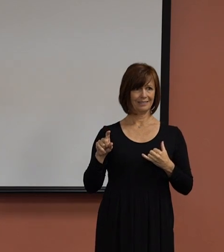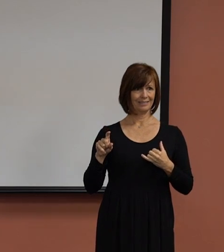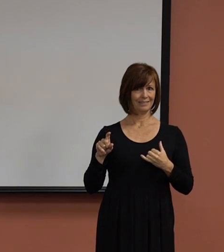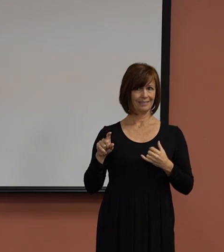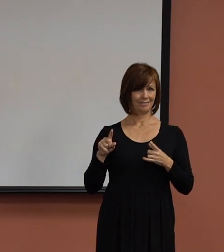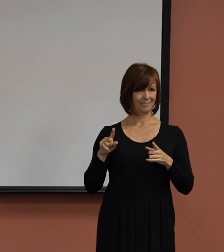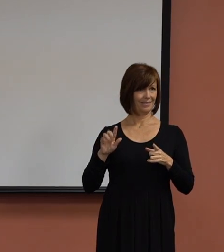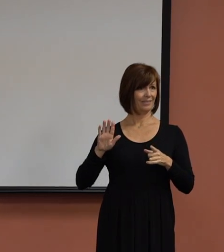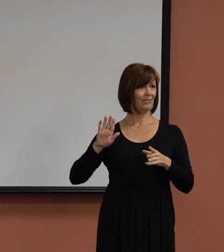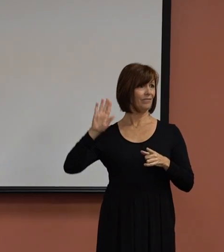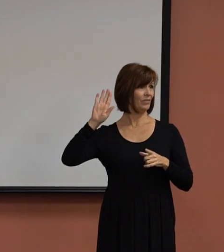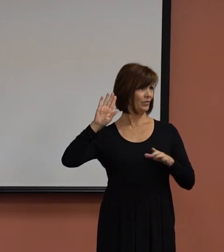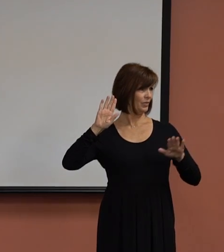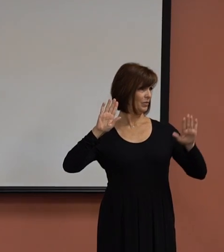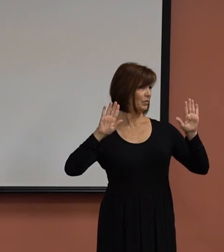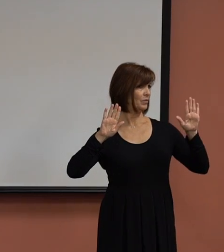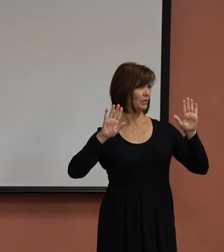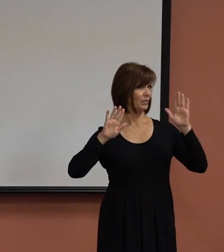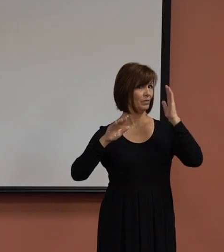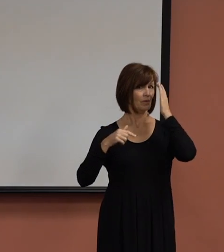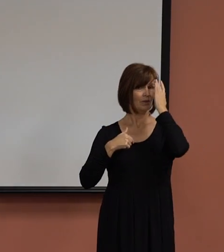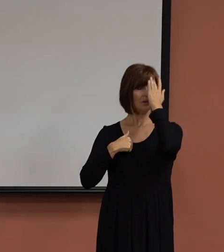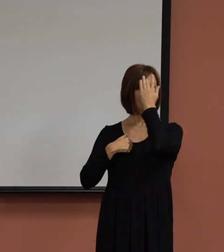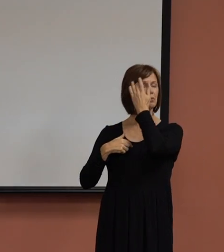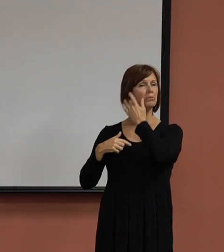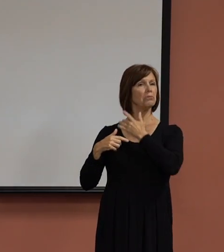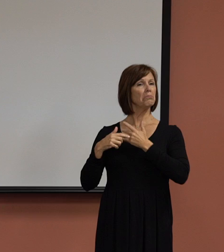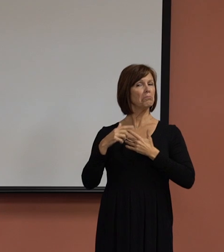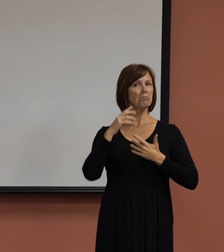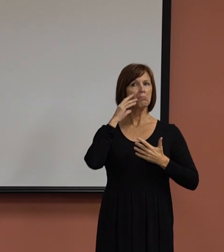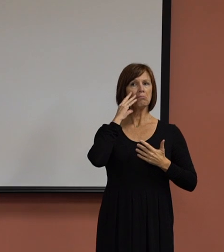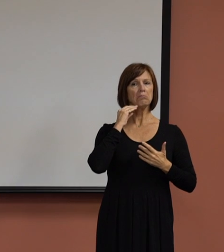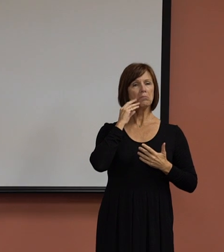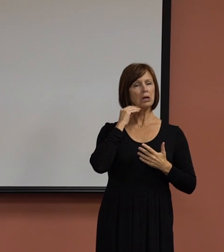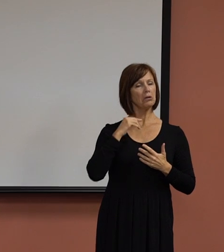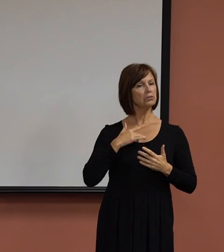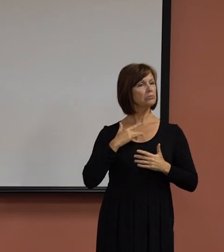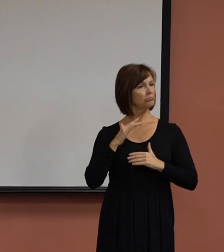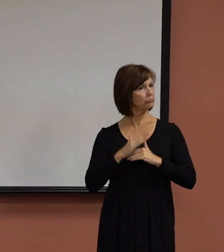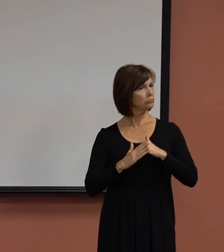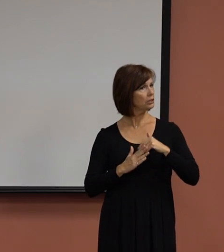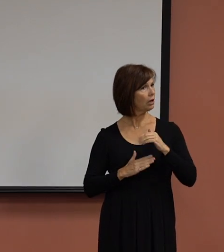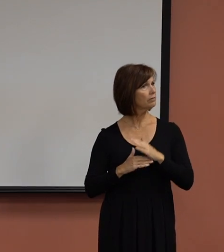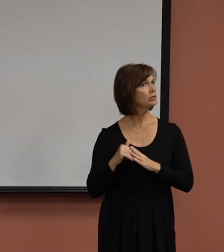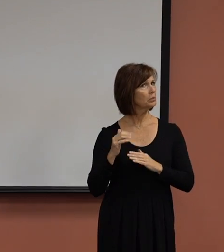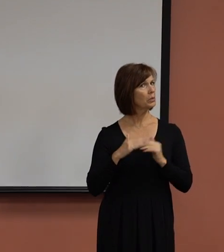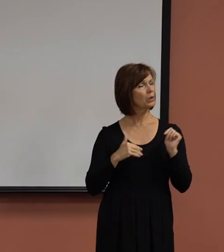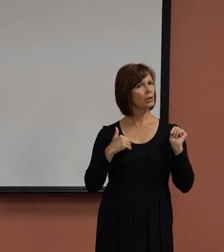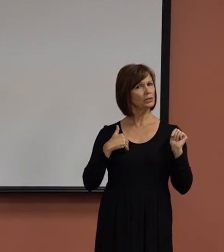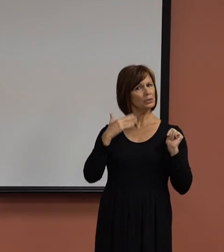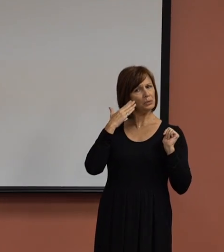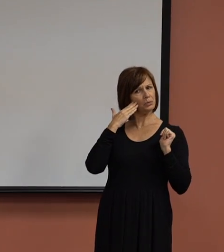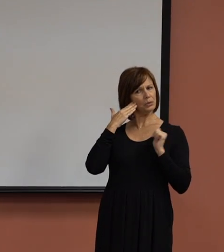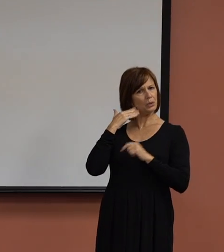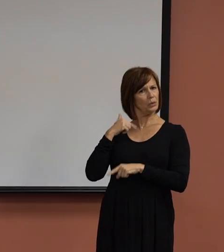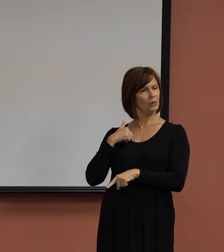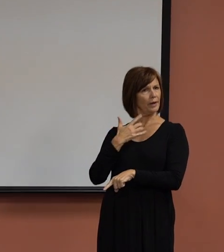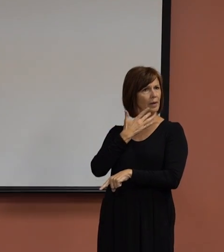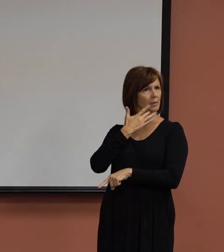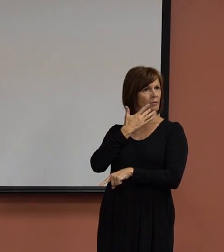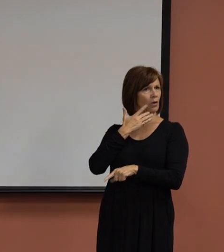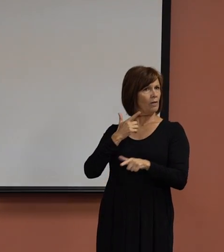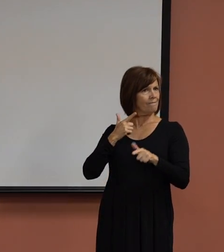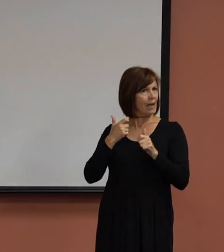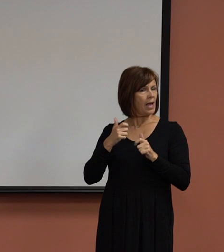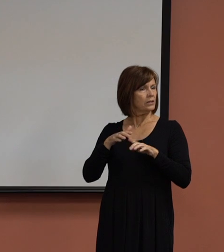We have a few people that kind of experienced that, where they certain comfort level, and you kind of knew how fast, how slow